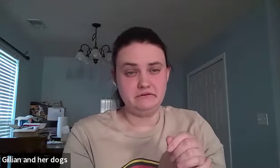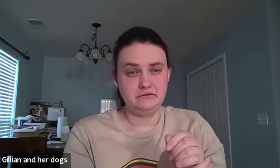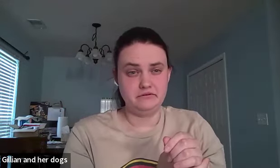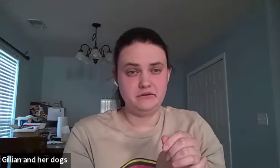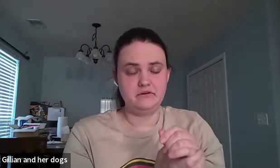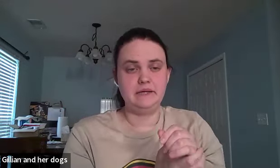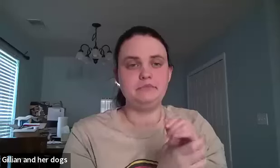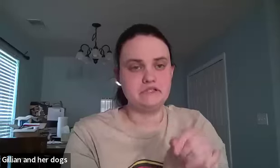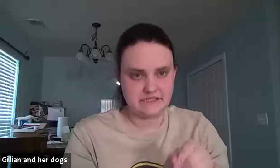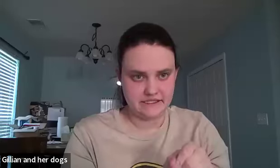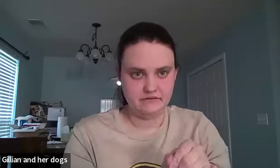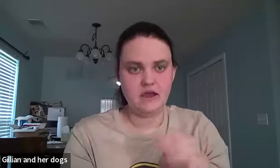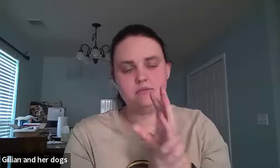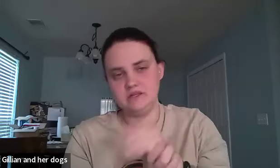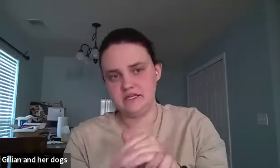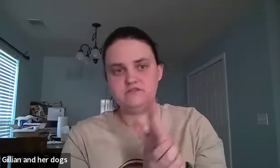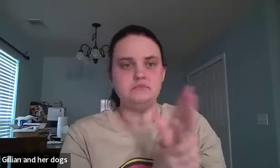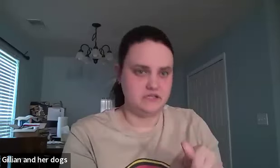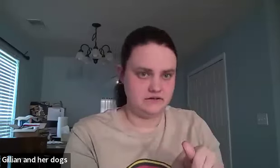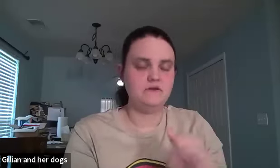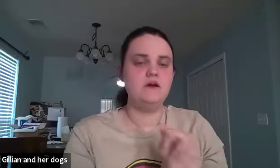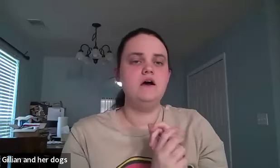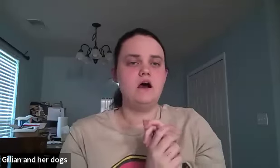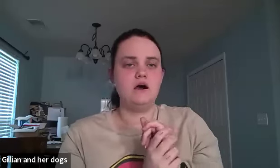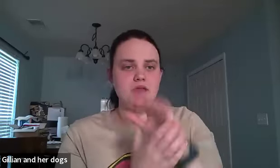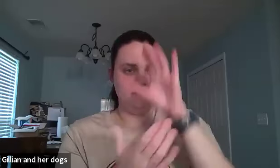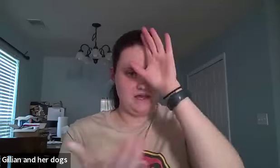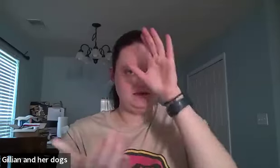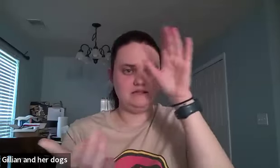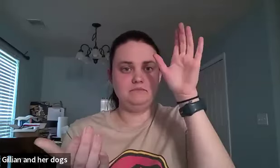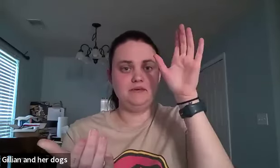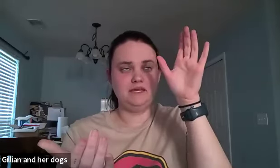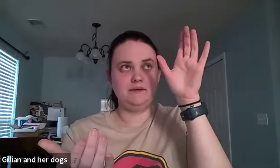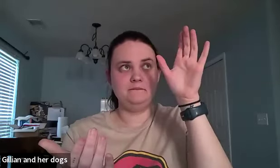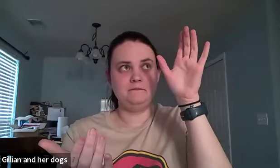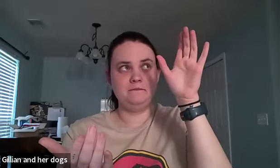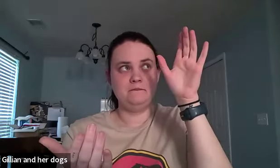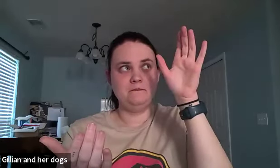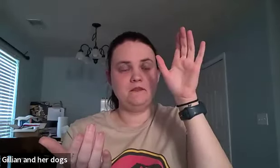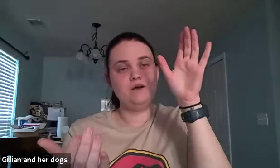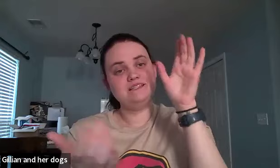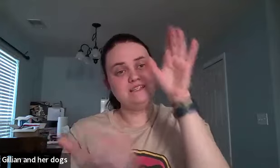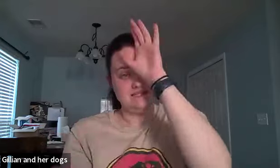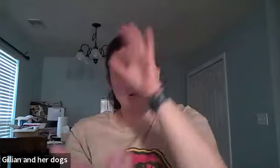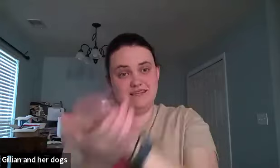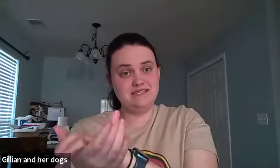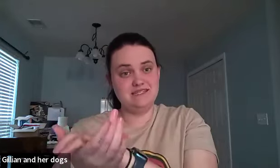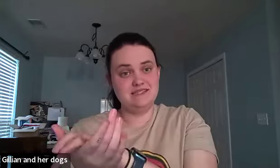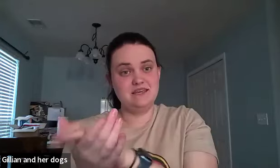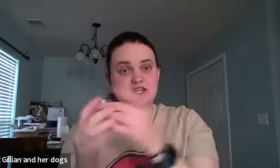believe, like believe, I believe, belief. And that can be, honestly, it's this. And